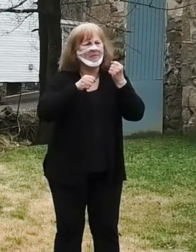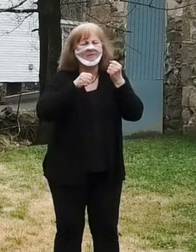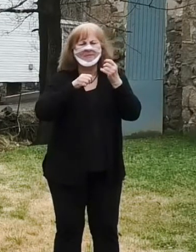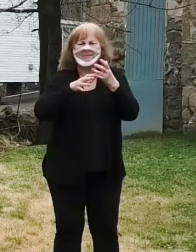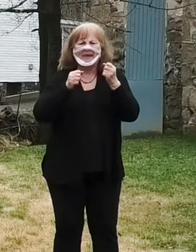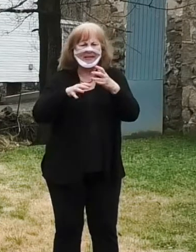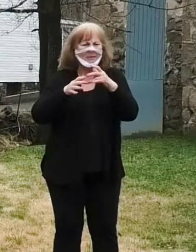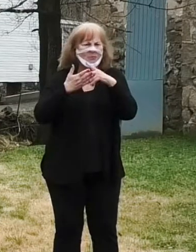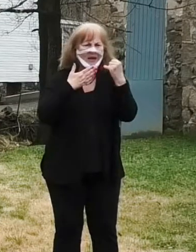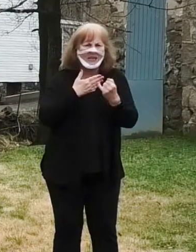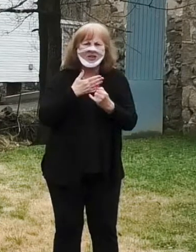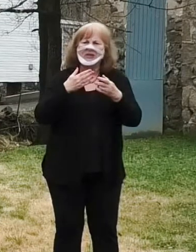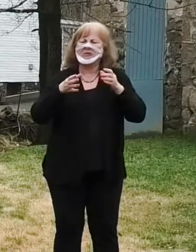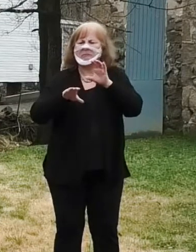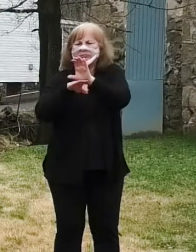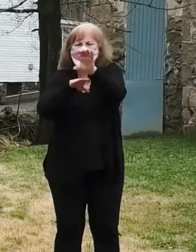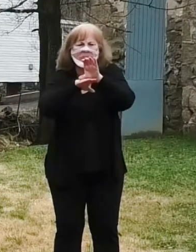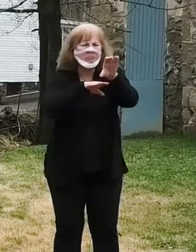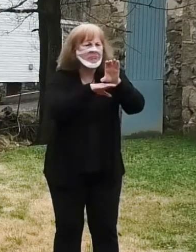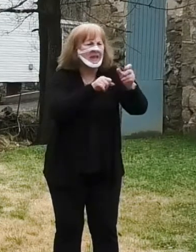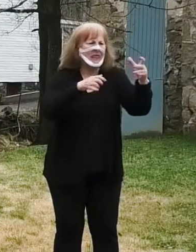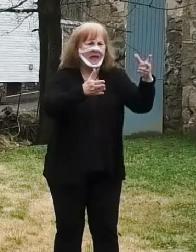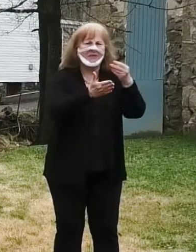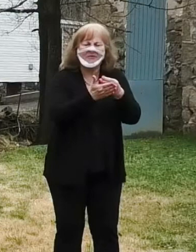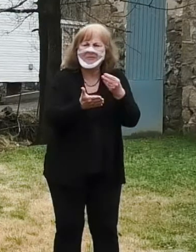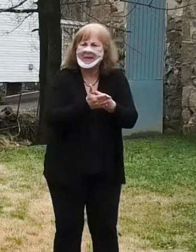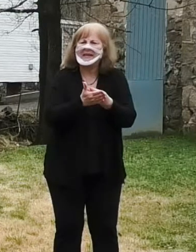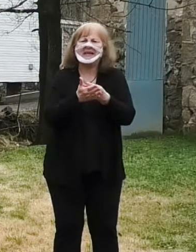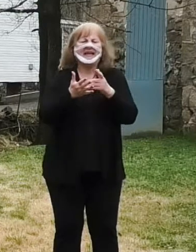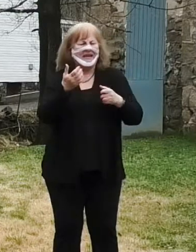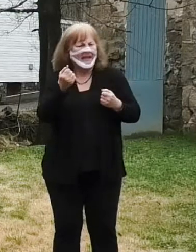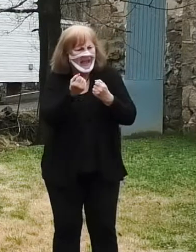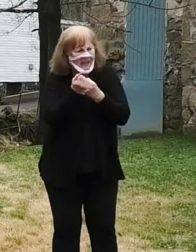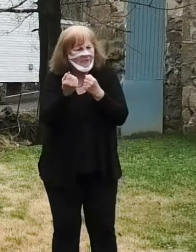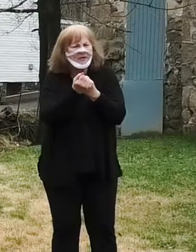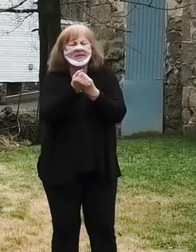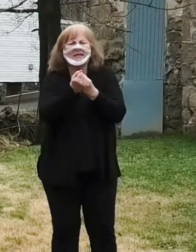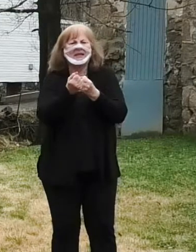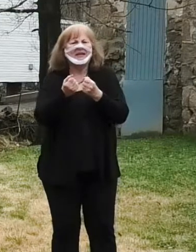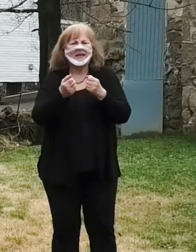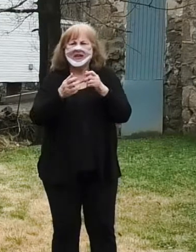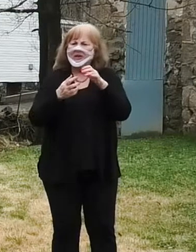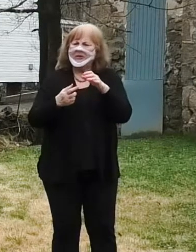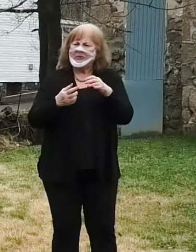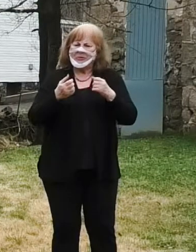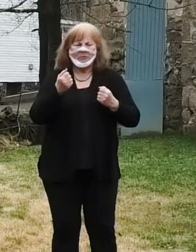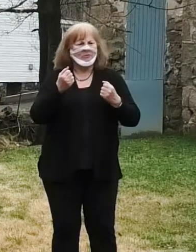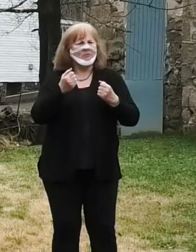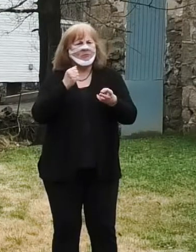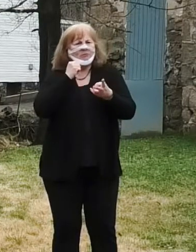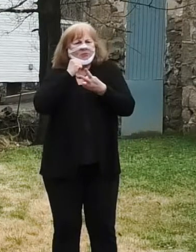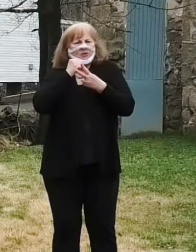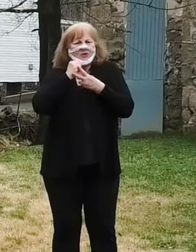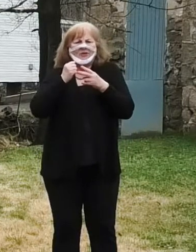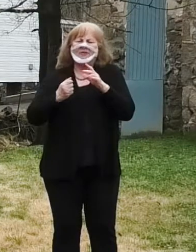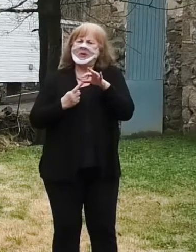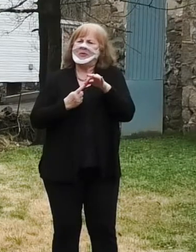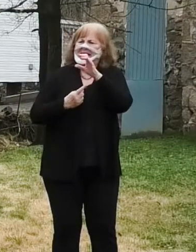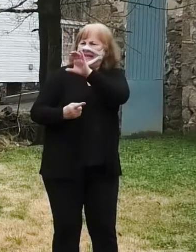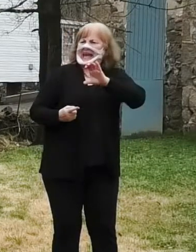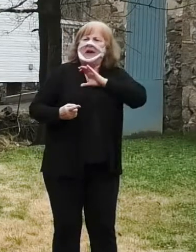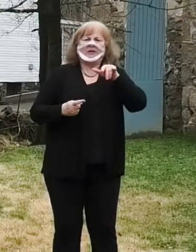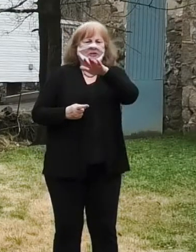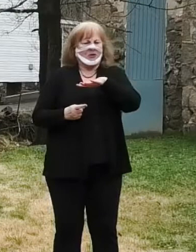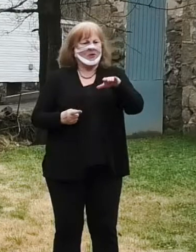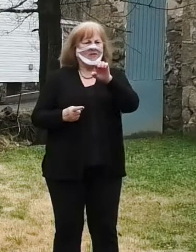in funding, technical assistance, and advocacy in support of the unique character of this place.